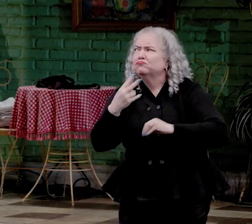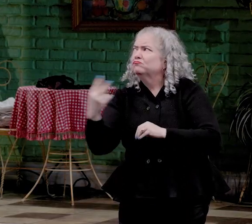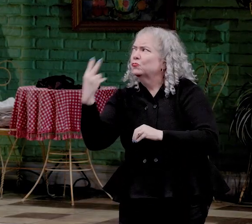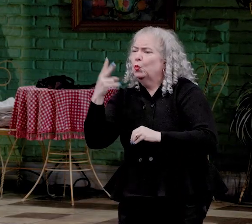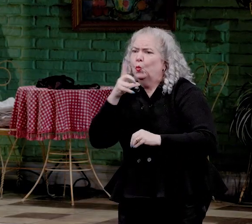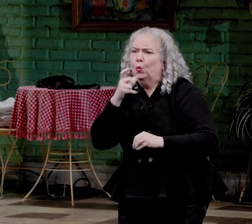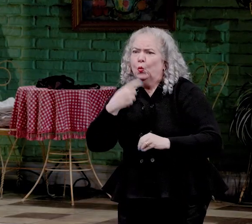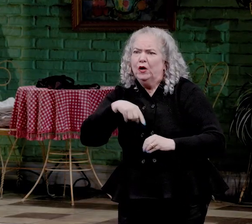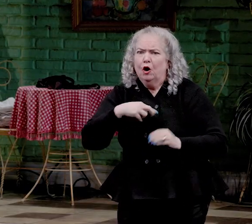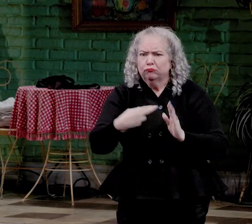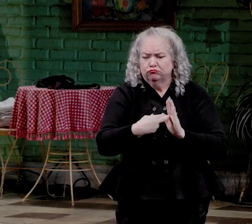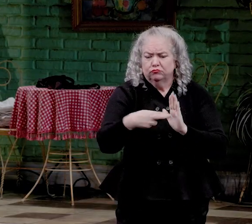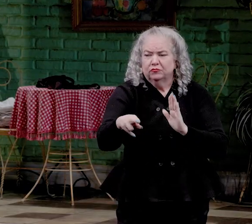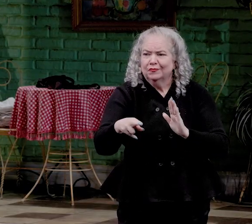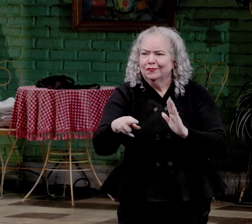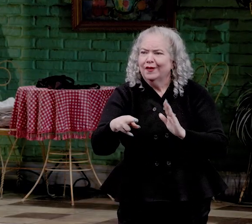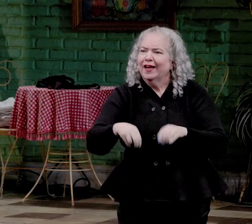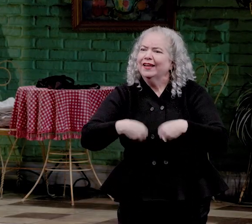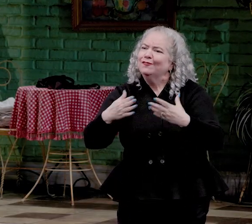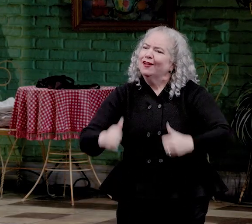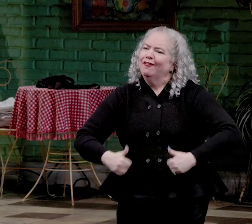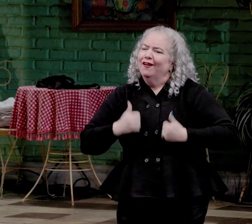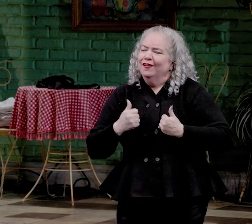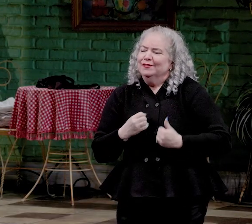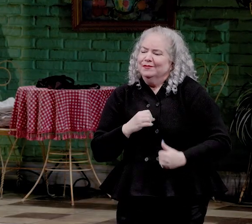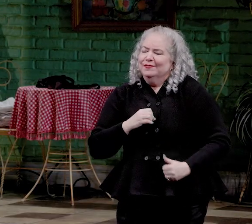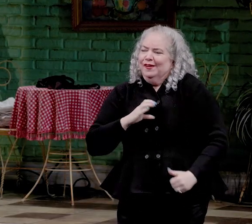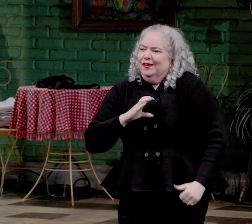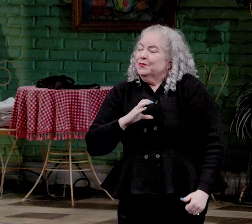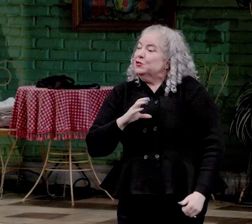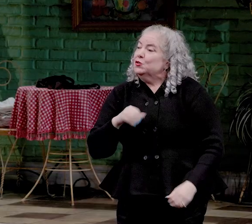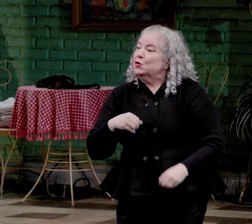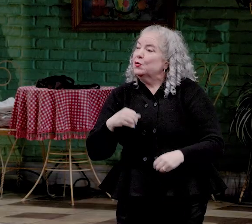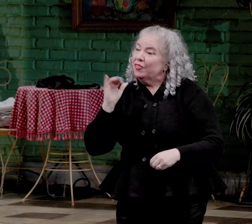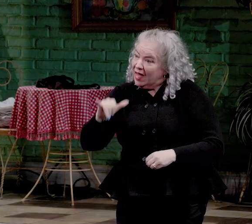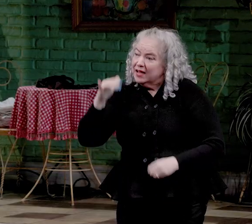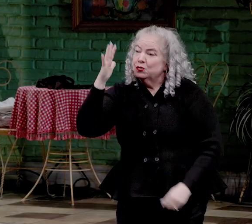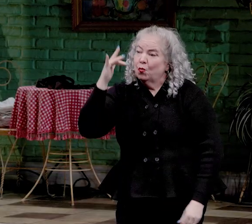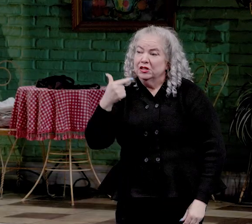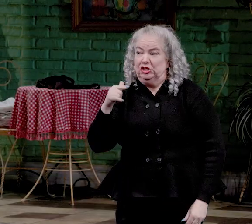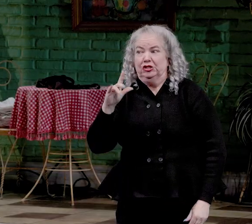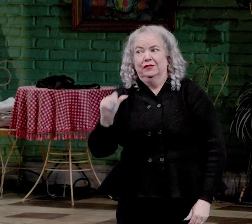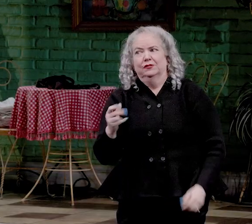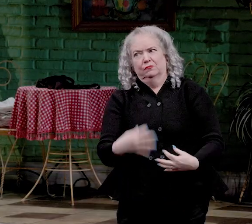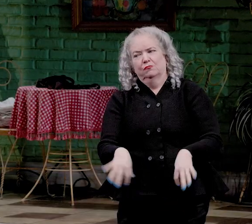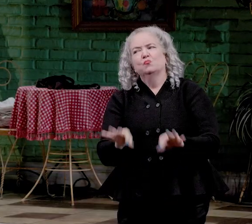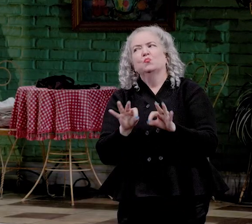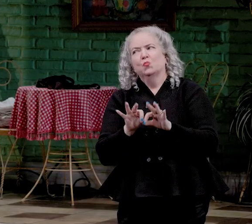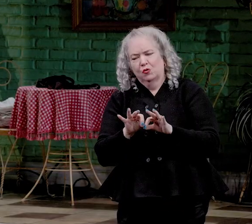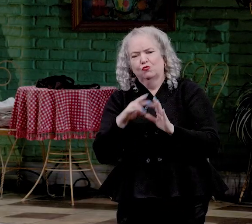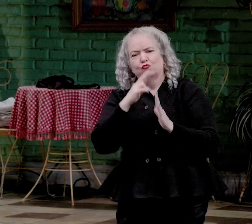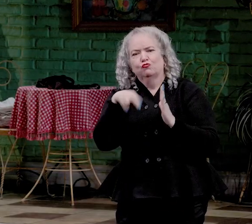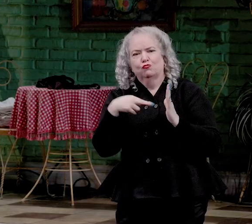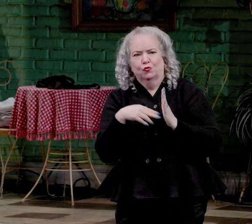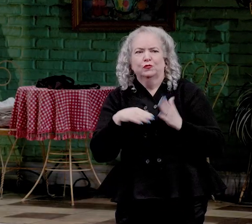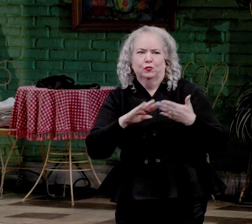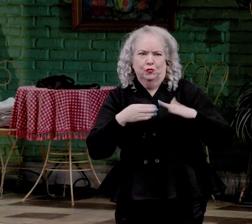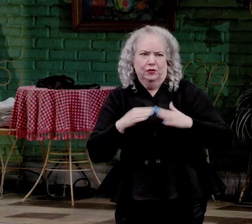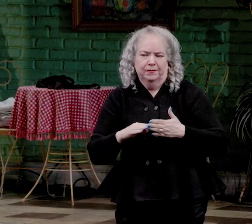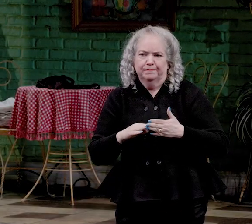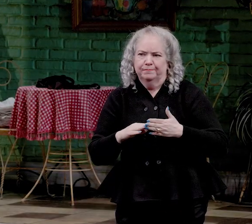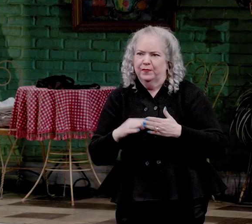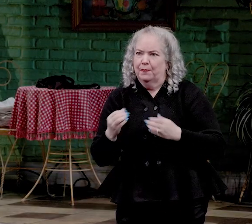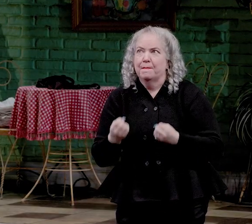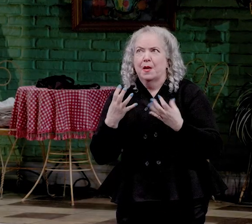who we are, and enrich our lives. And that's why Geva plays such an important role. For decades,